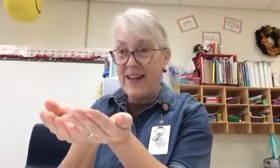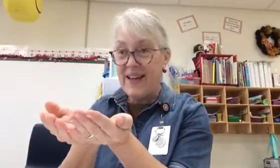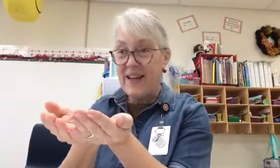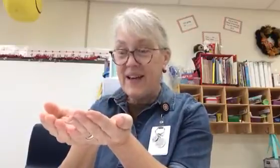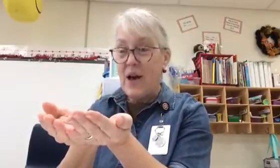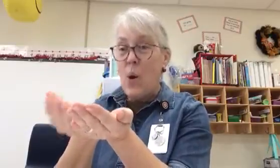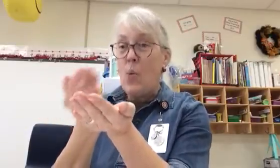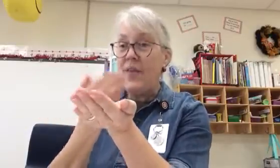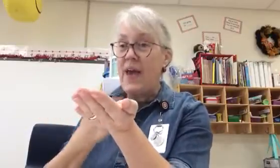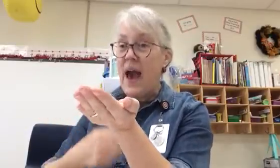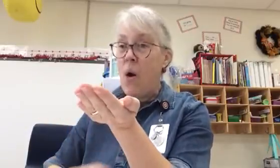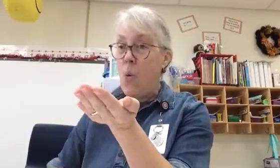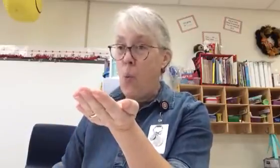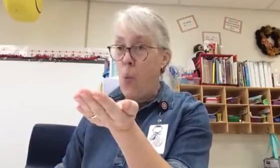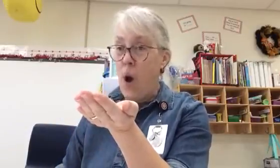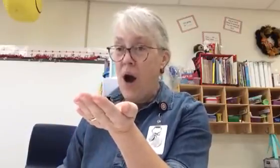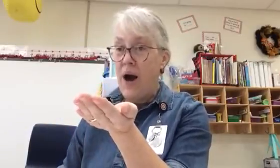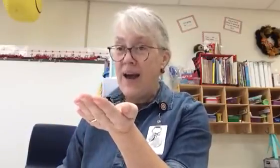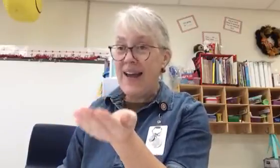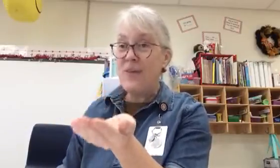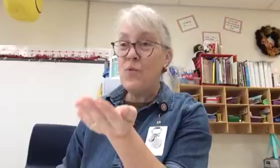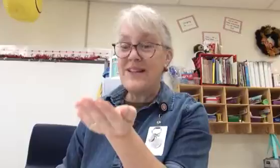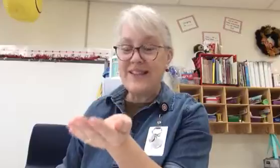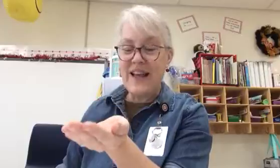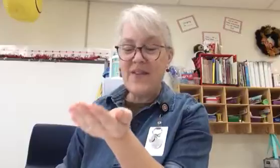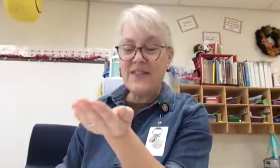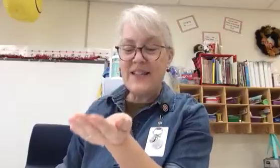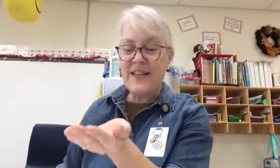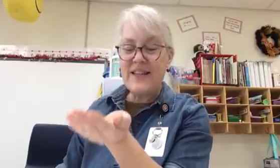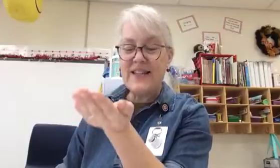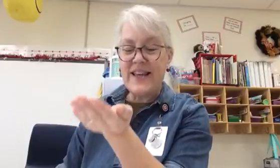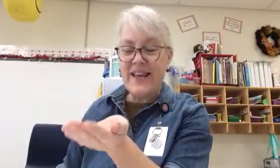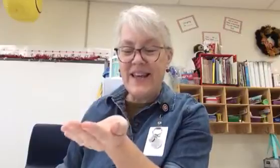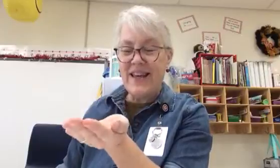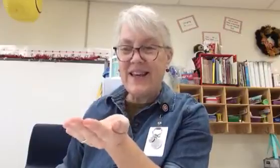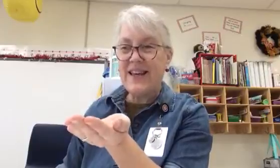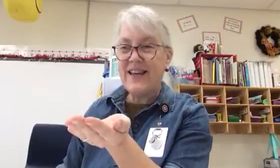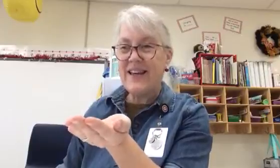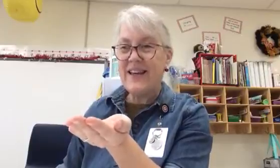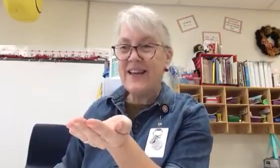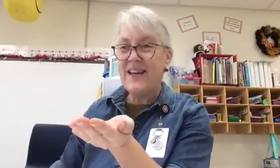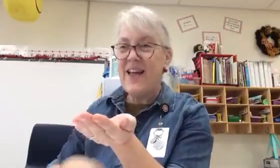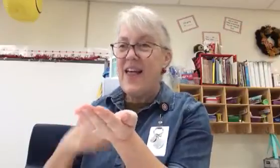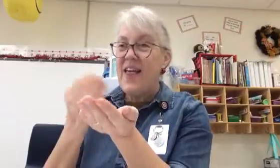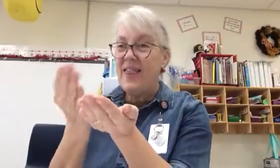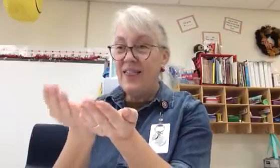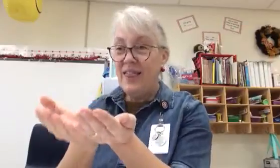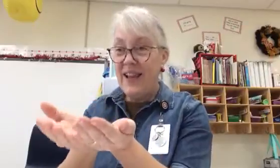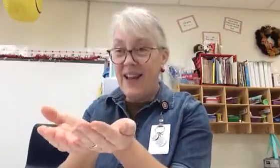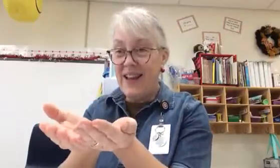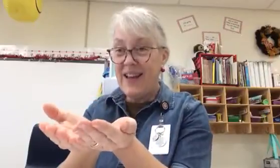without w and what's left is ick. Lick